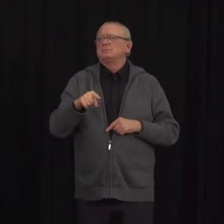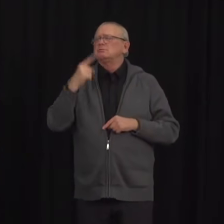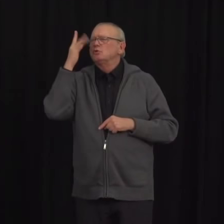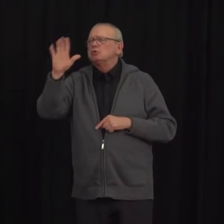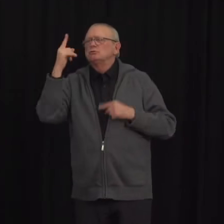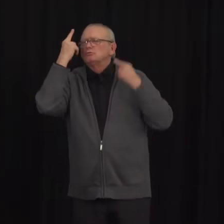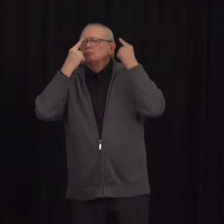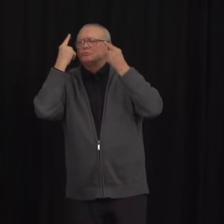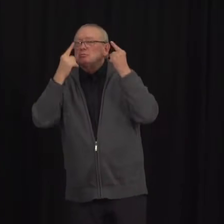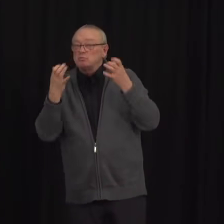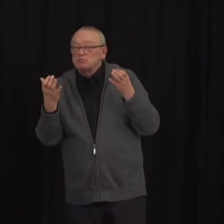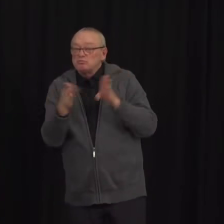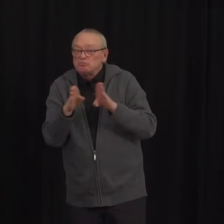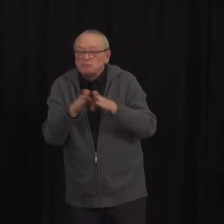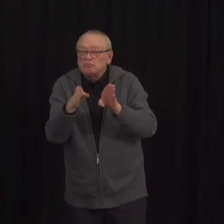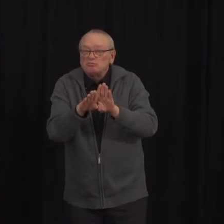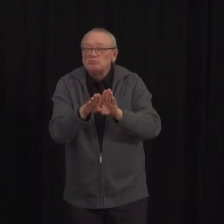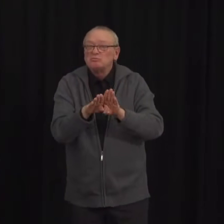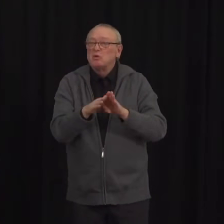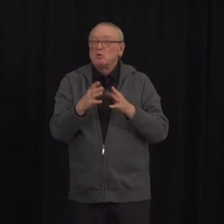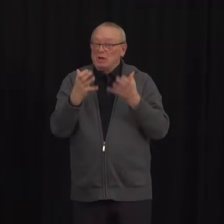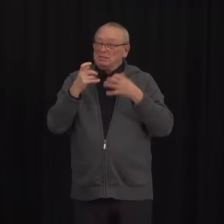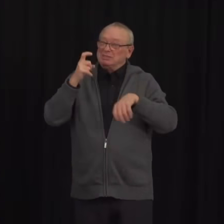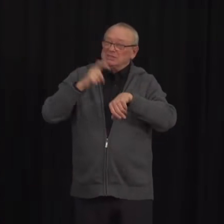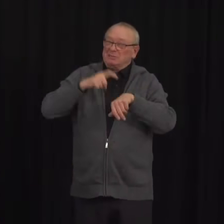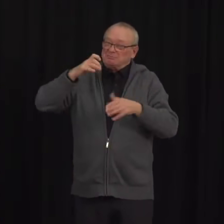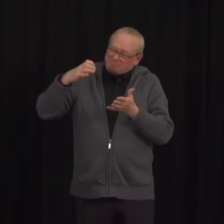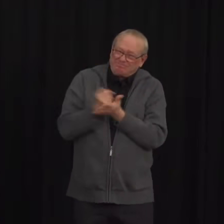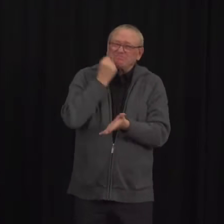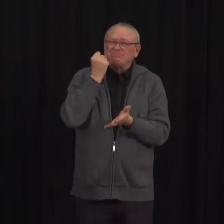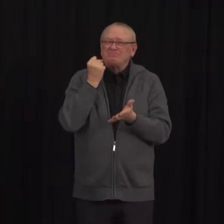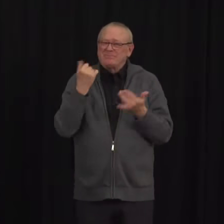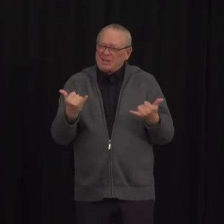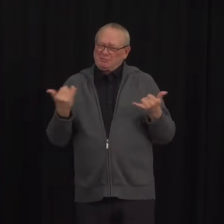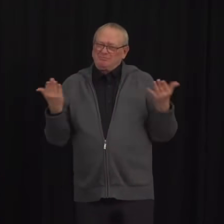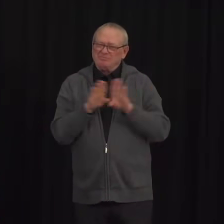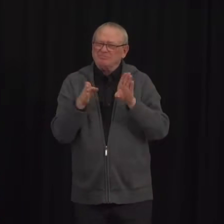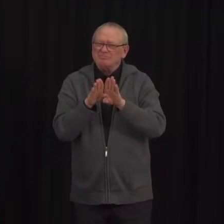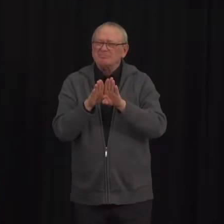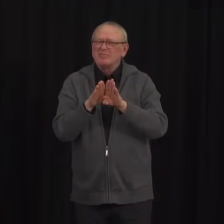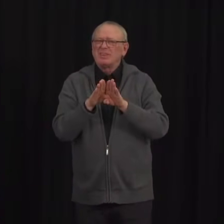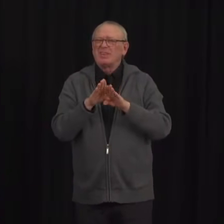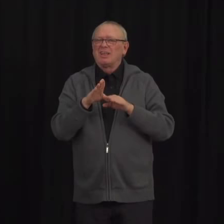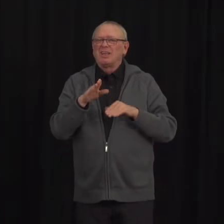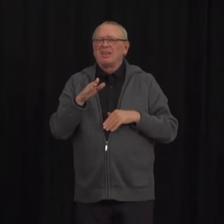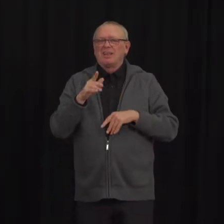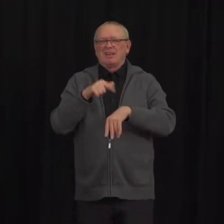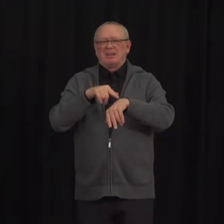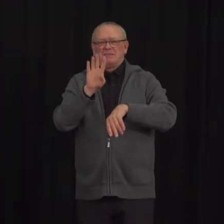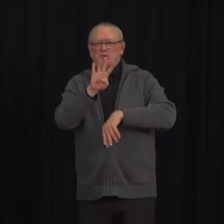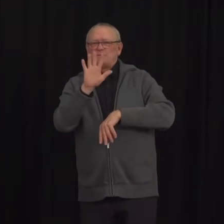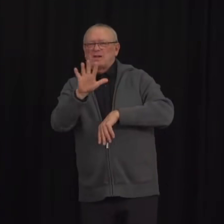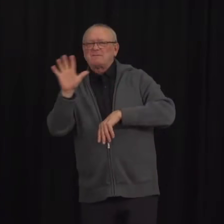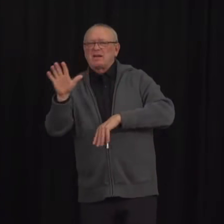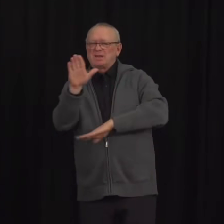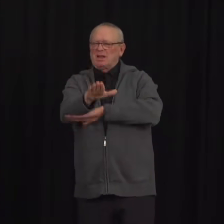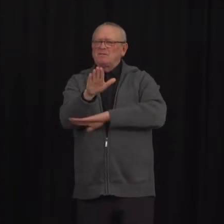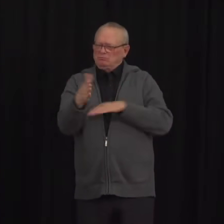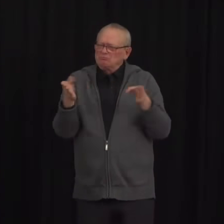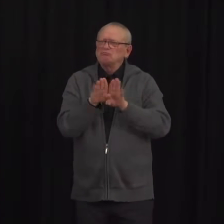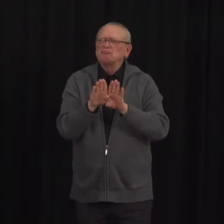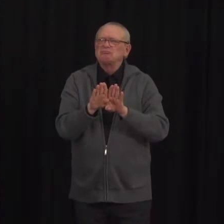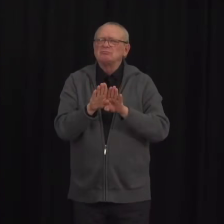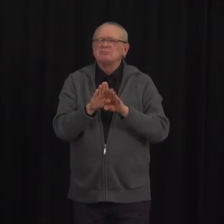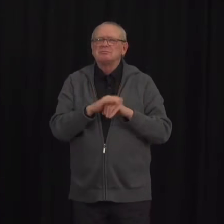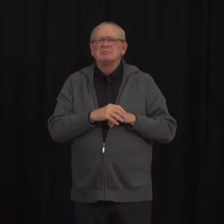are insisting that the time is now, today, right now at 4:55 p.m., to institute a